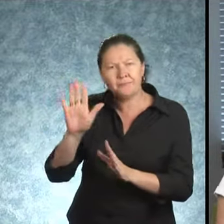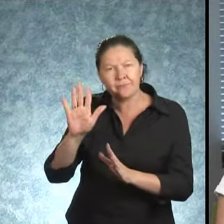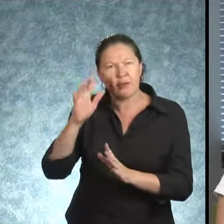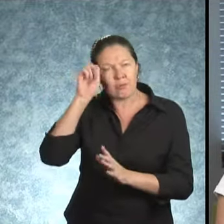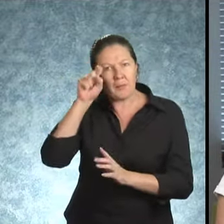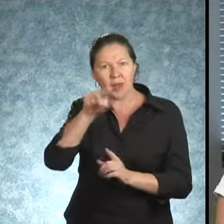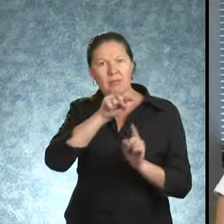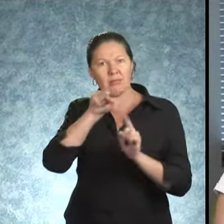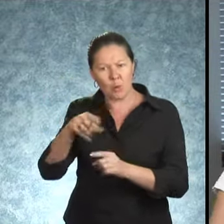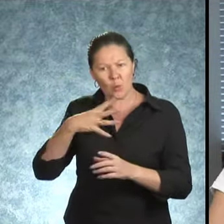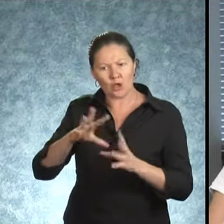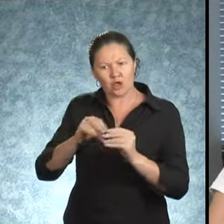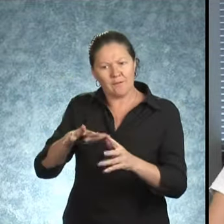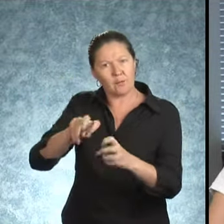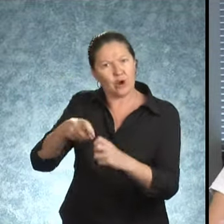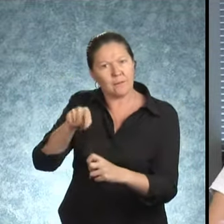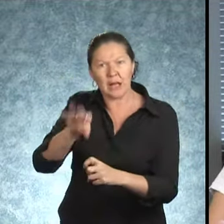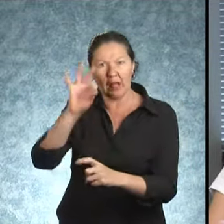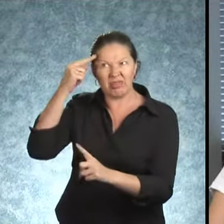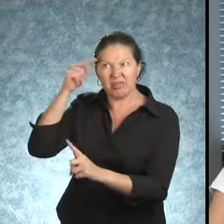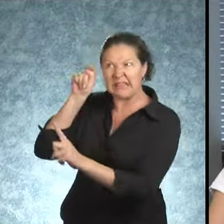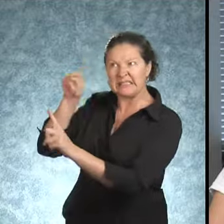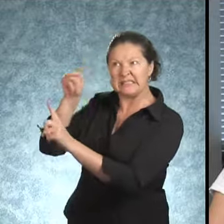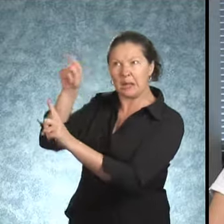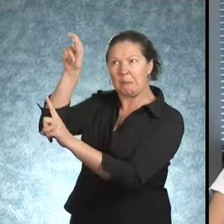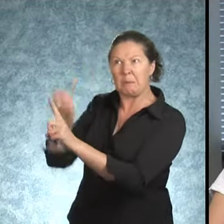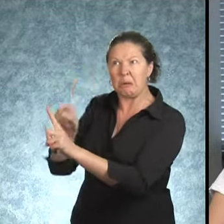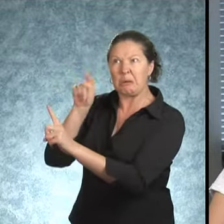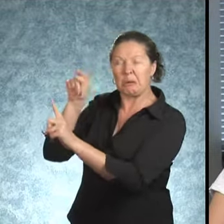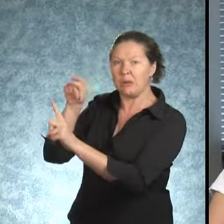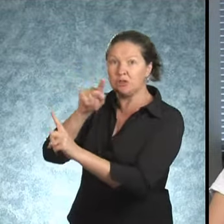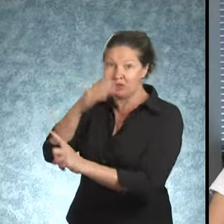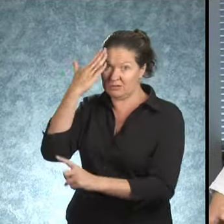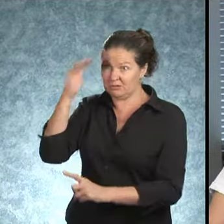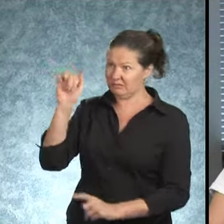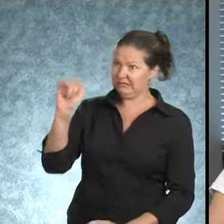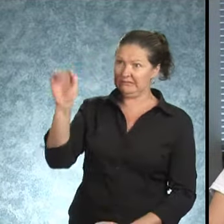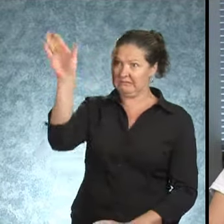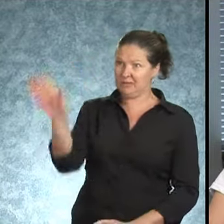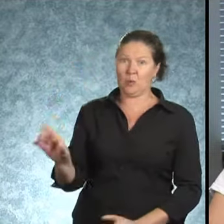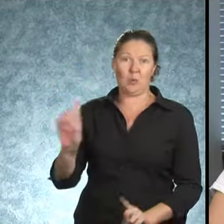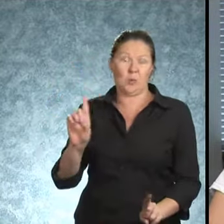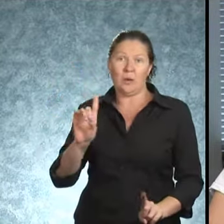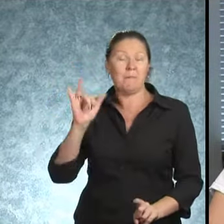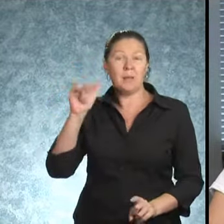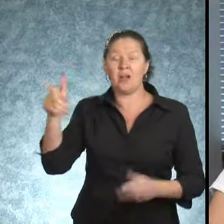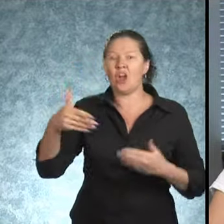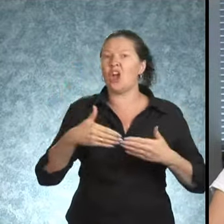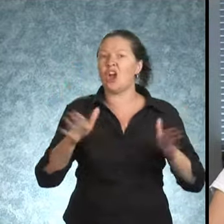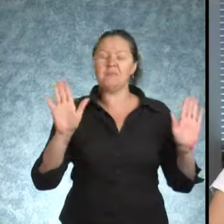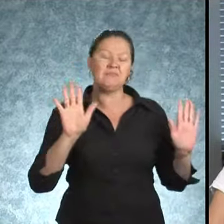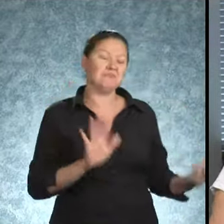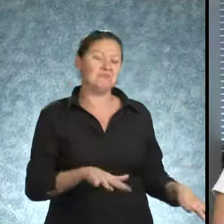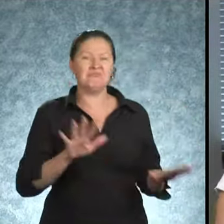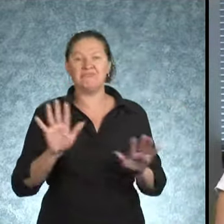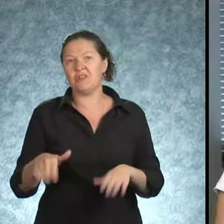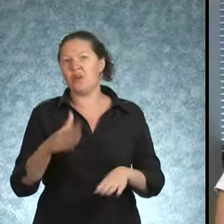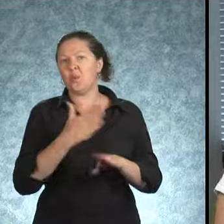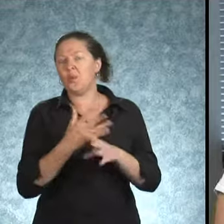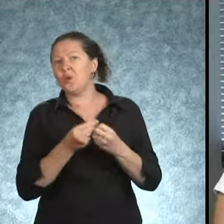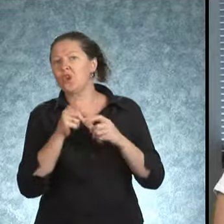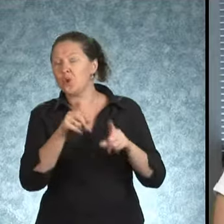problem solved. So don't focus too much on the other person themselves, because you don't know what type of personality they have. They might be completely open to working with you, they